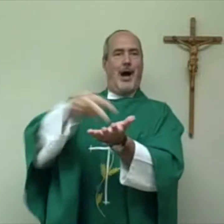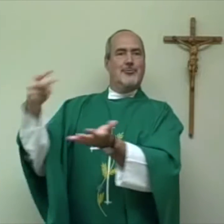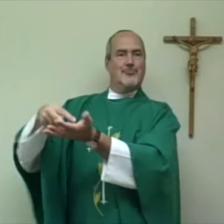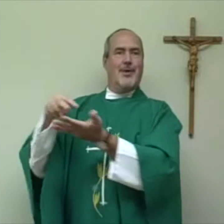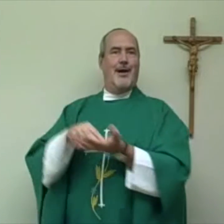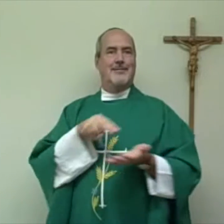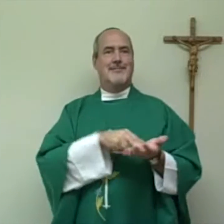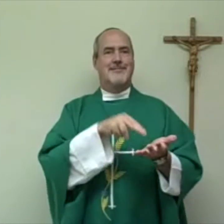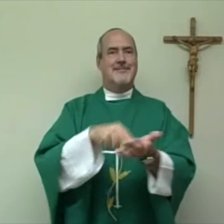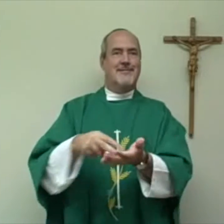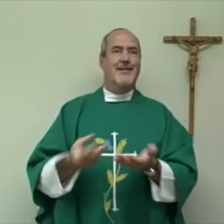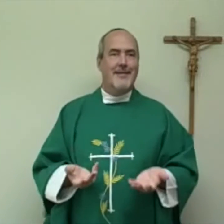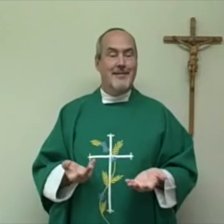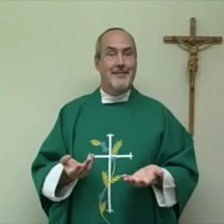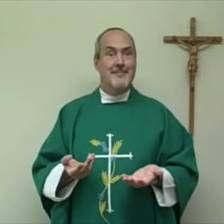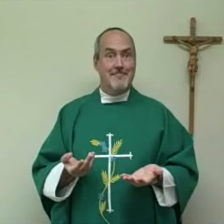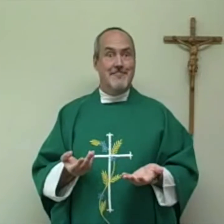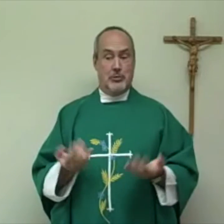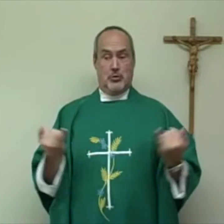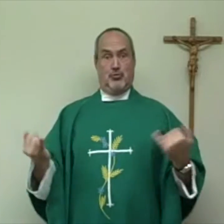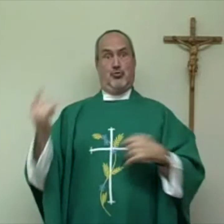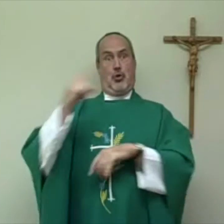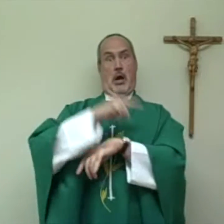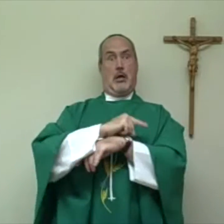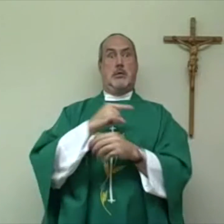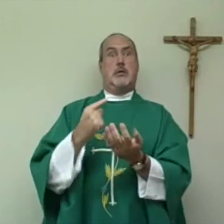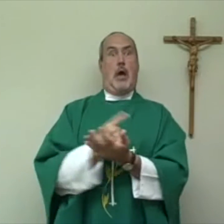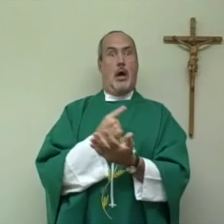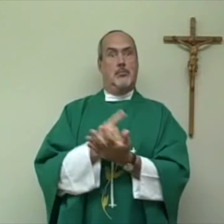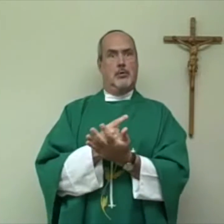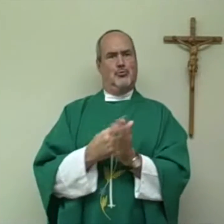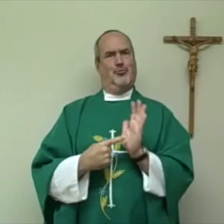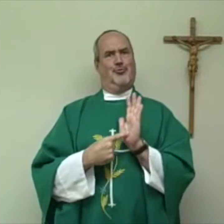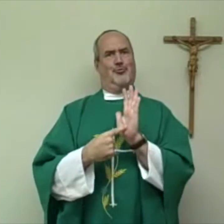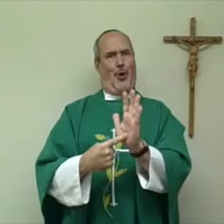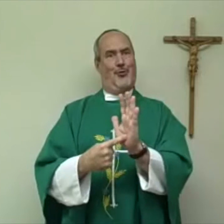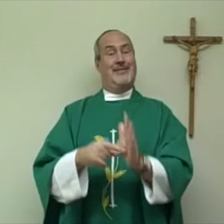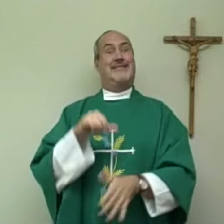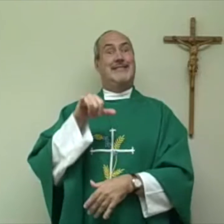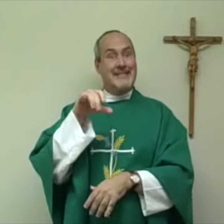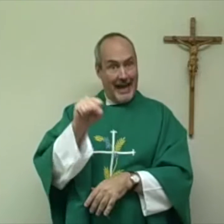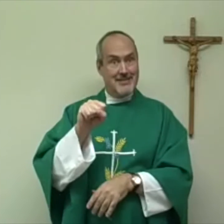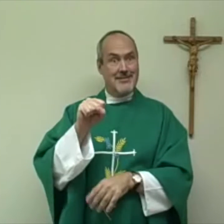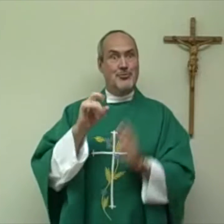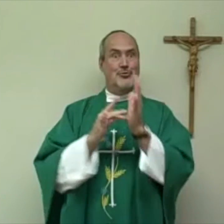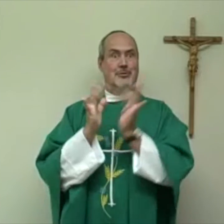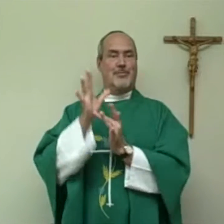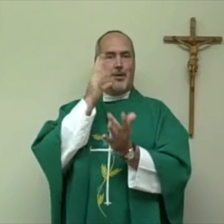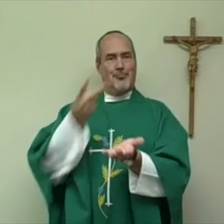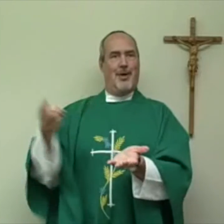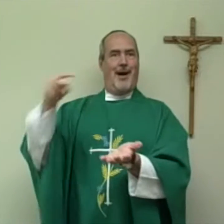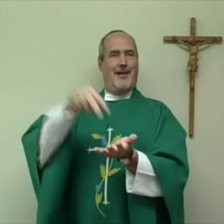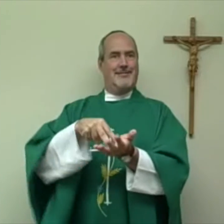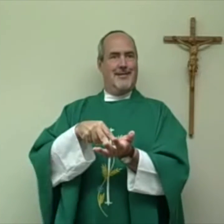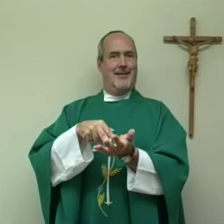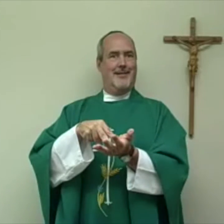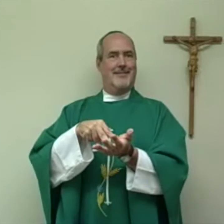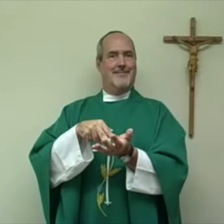back to life again and would raise them up from the dead. Now, in today's gospel, it shows an example of that, where yes,